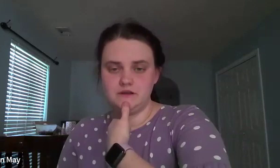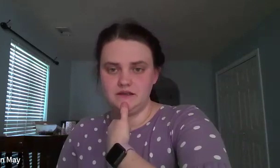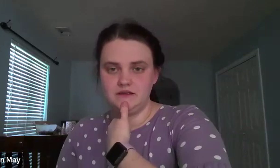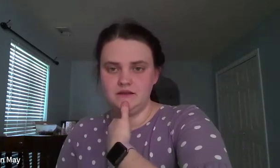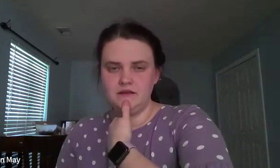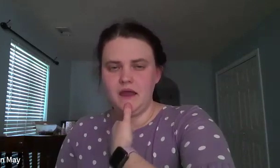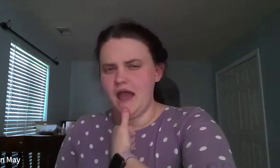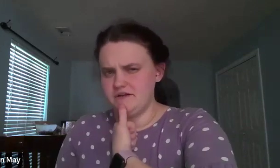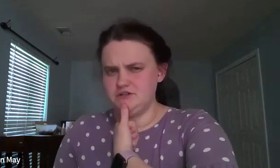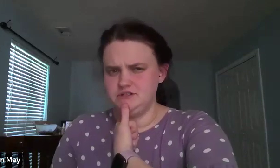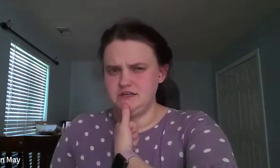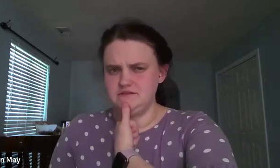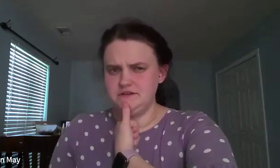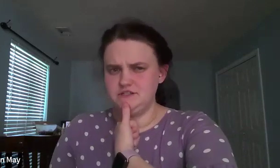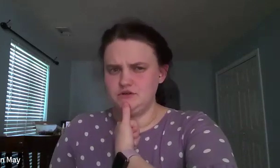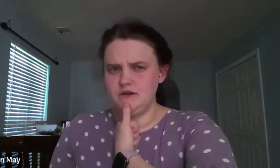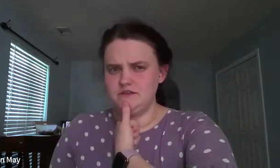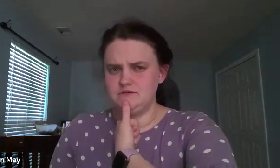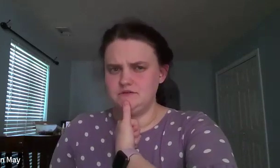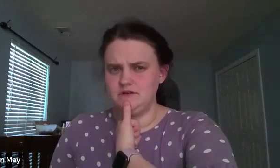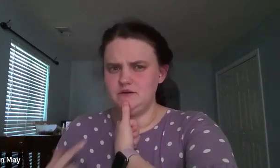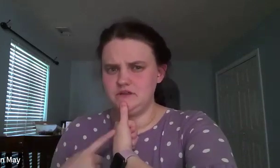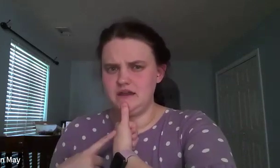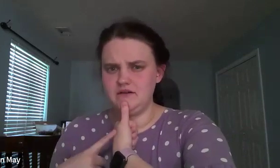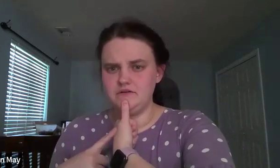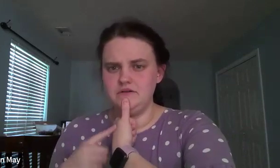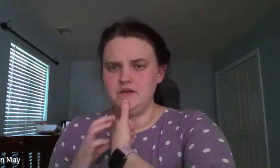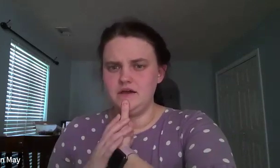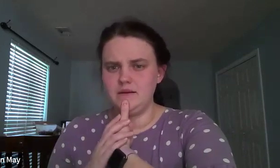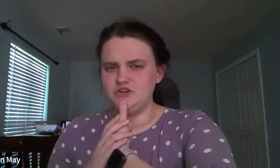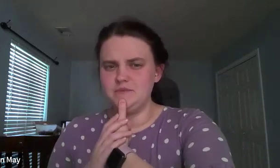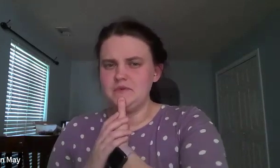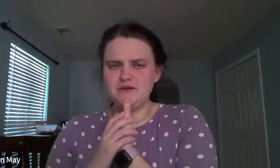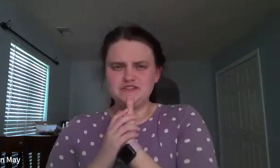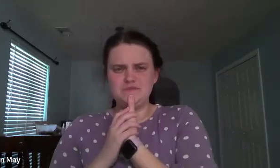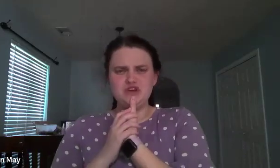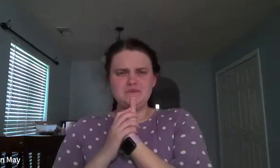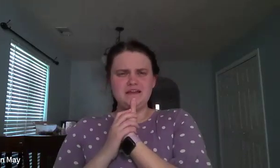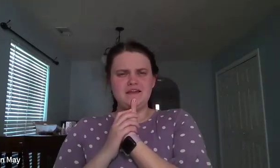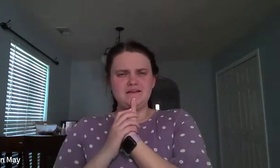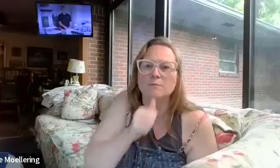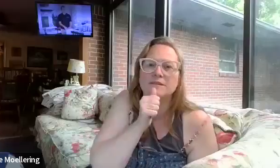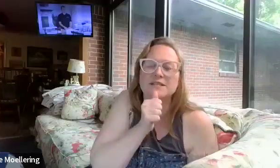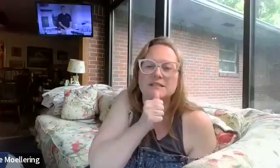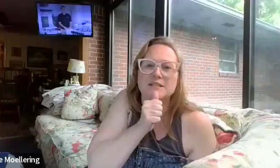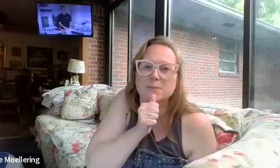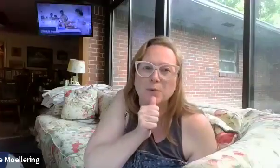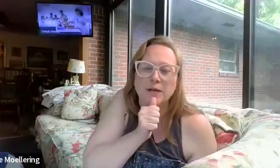Strawberry. Have I told you guys the funny story about this one? I don't think I have. I'm trying to remember. I don't think so, but this is